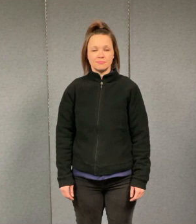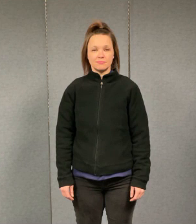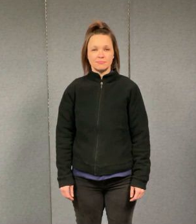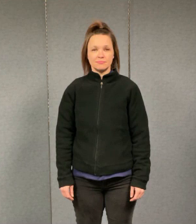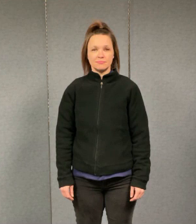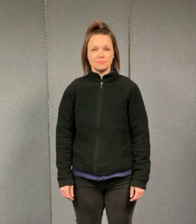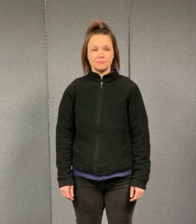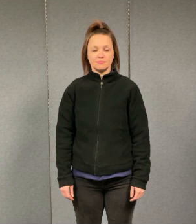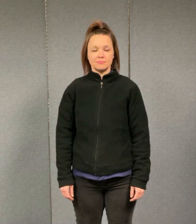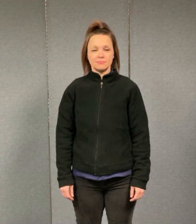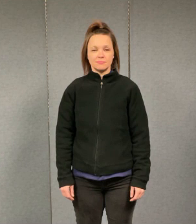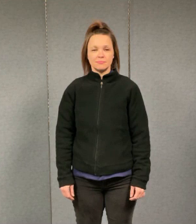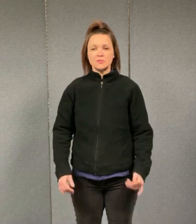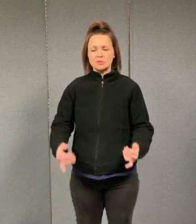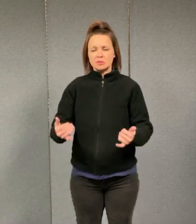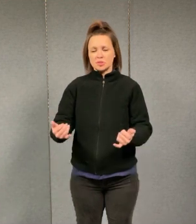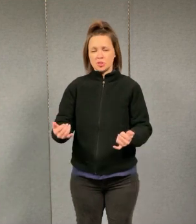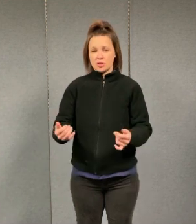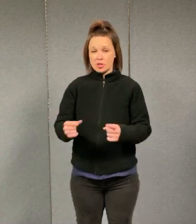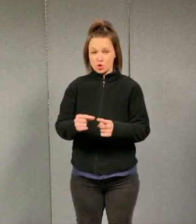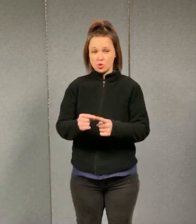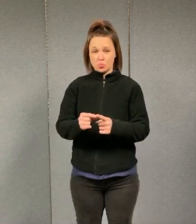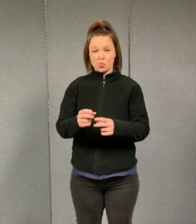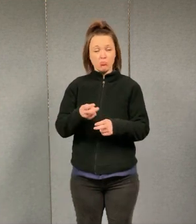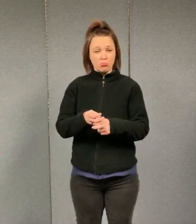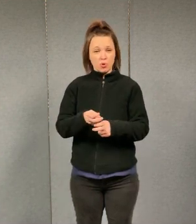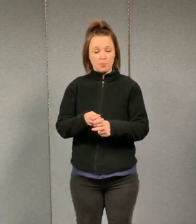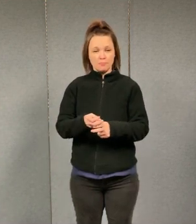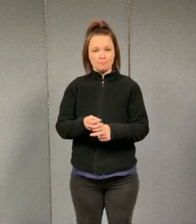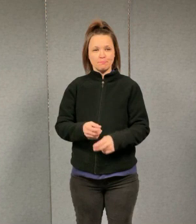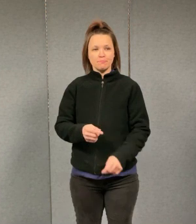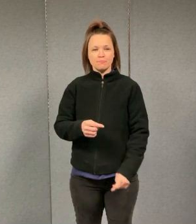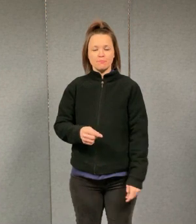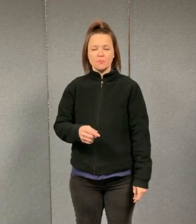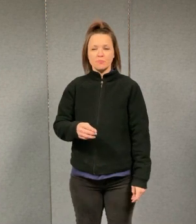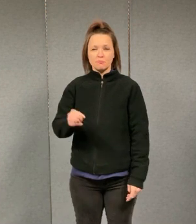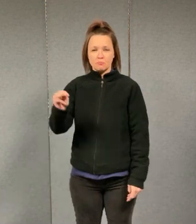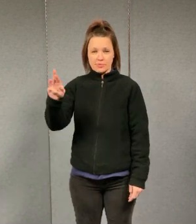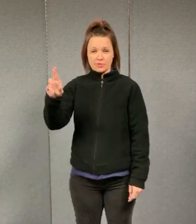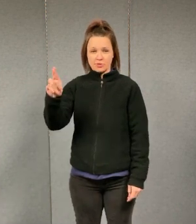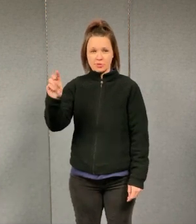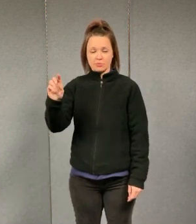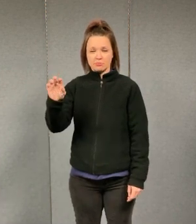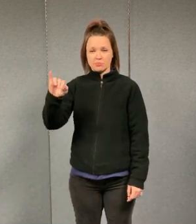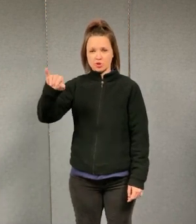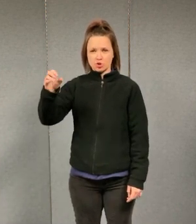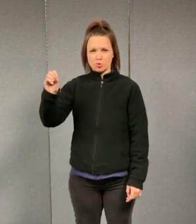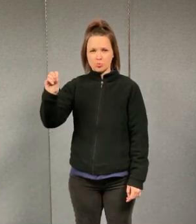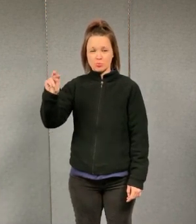Here's today's word problem. Let's say Mr. Jones wants to build a storage shed, and